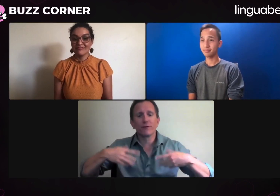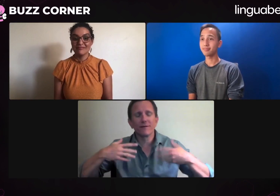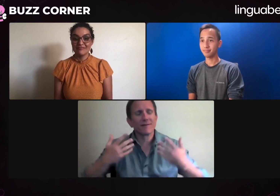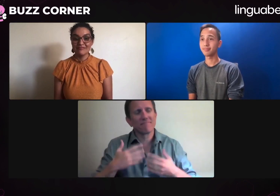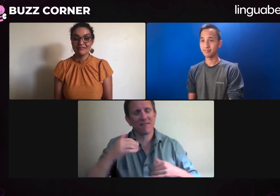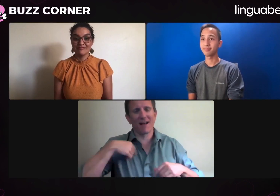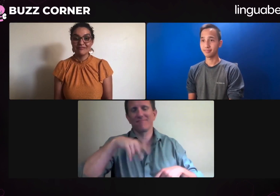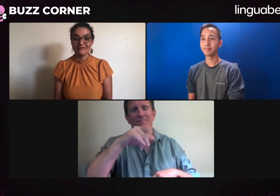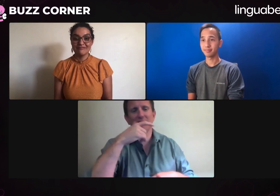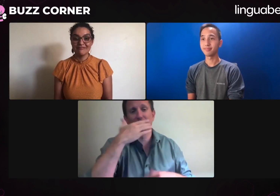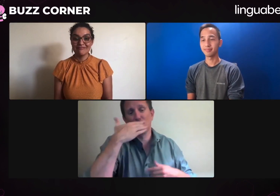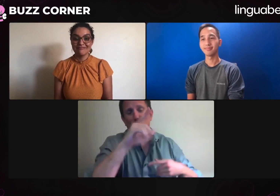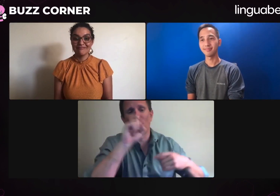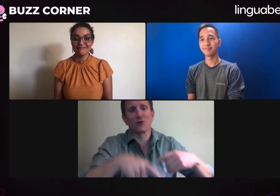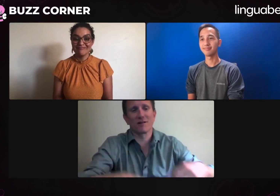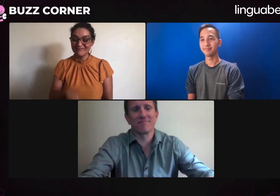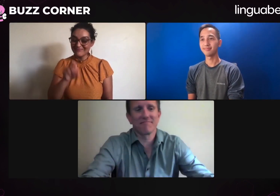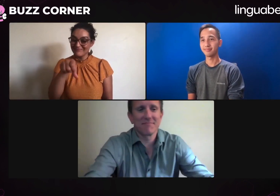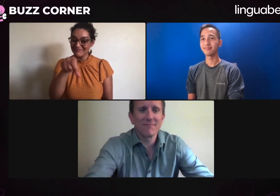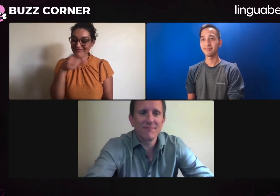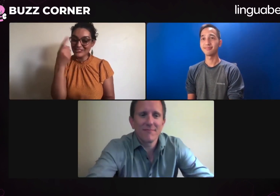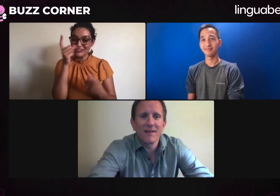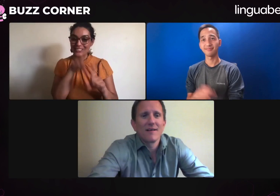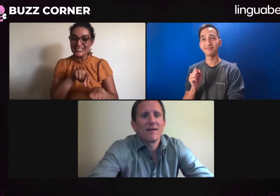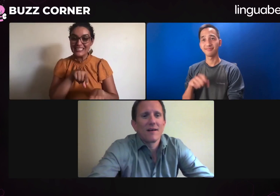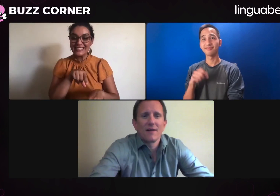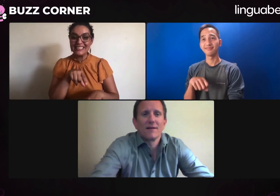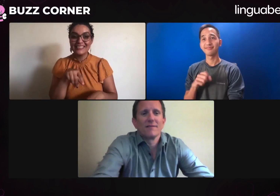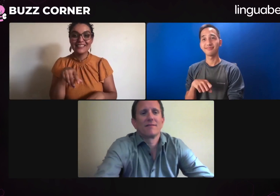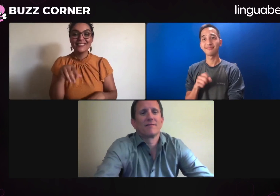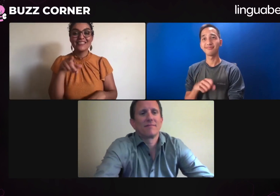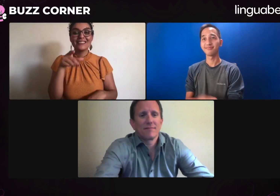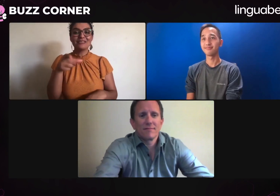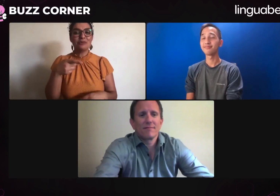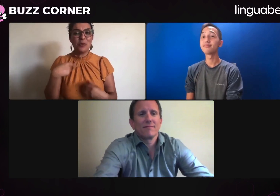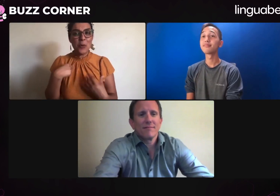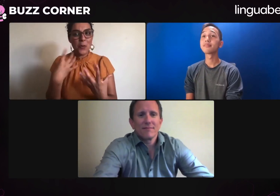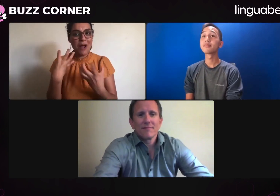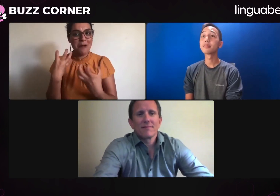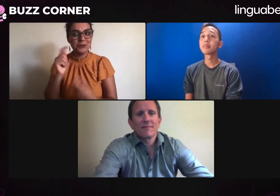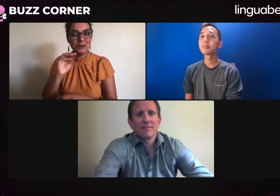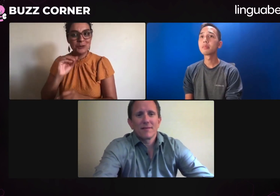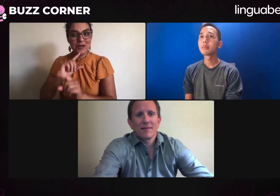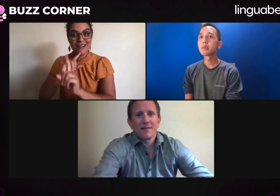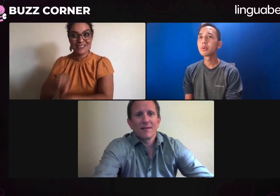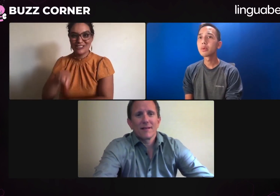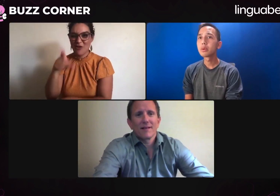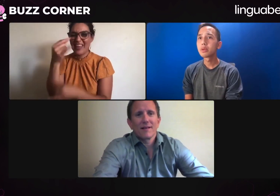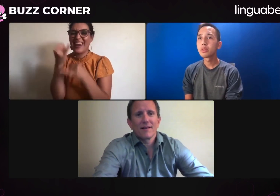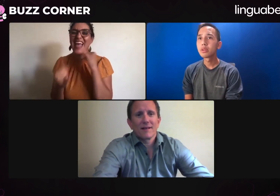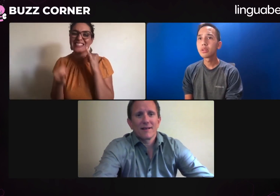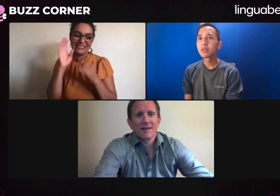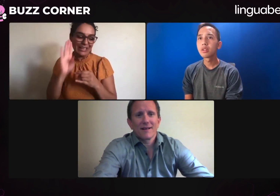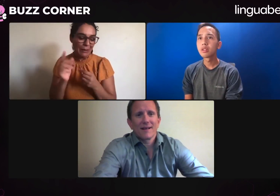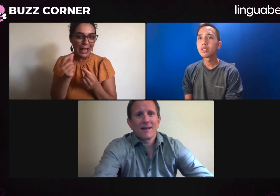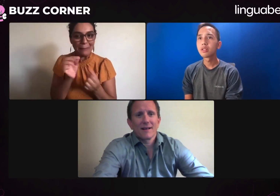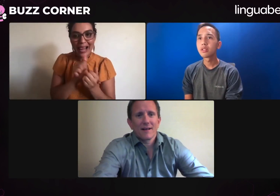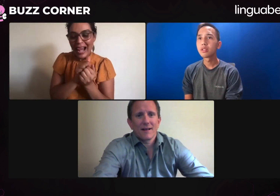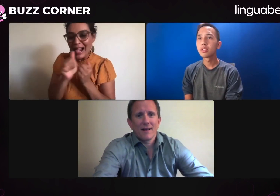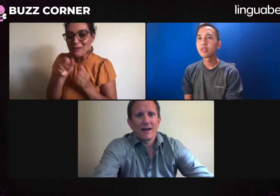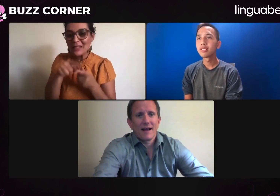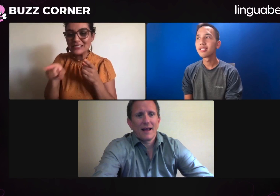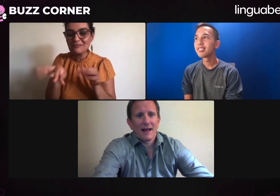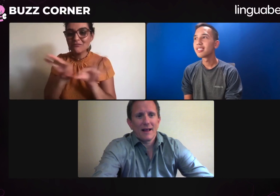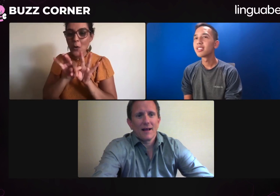way that I present based on the interpreter, whether they're white or a person of color? That's something to think about. And I want